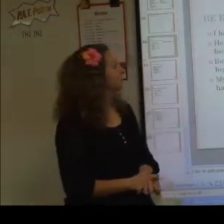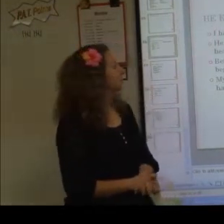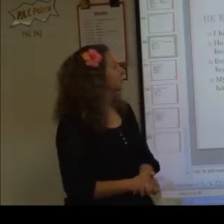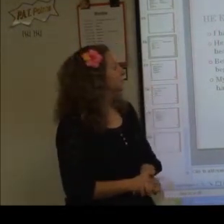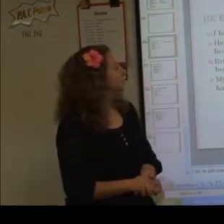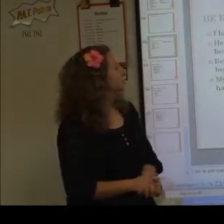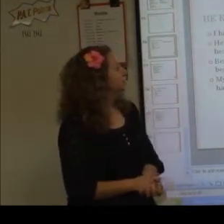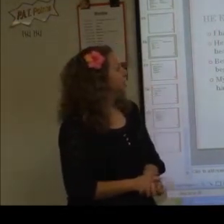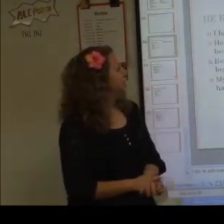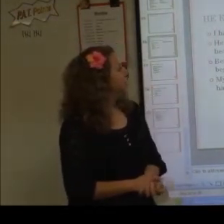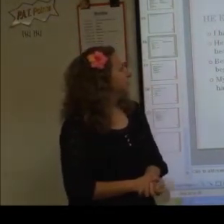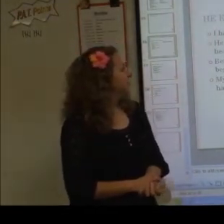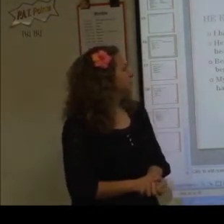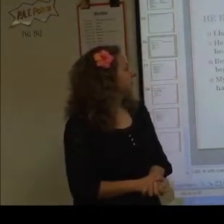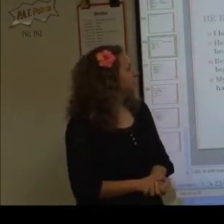So what would you do for He formed my heart?